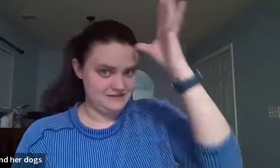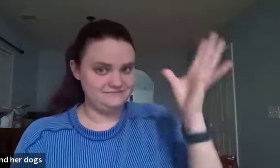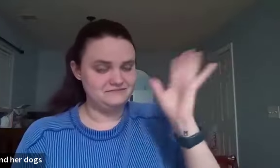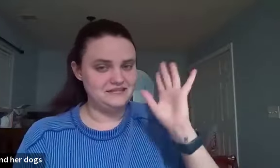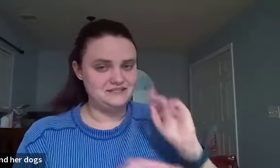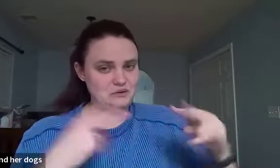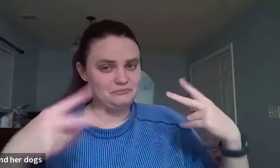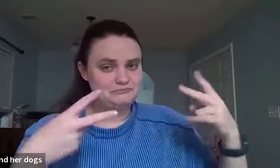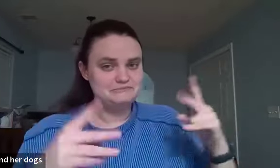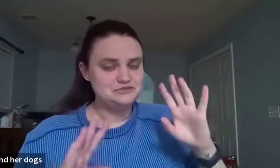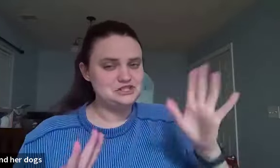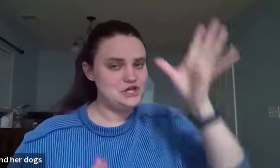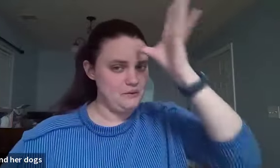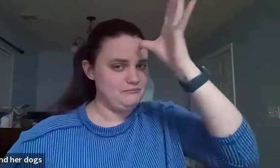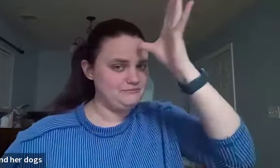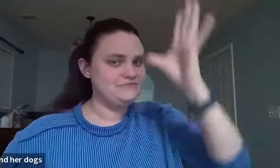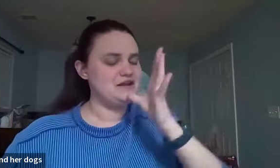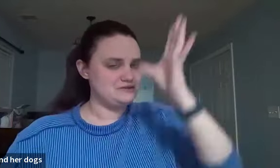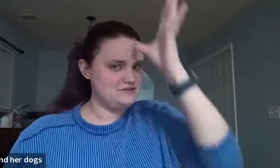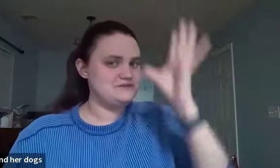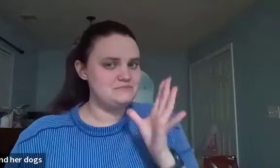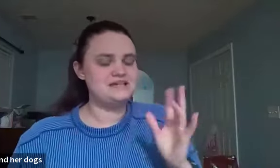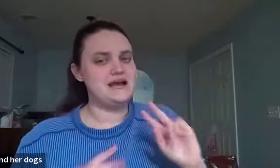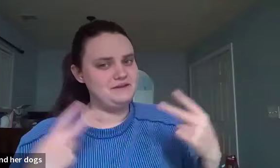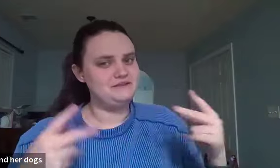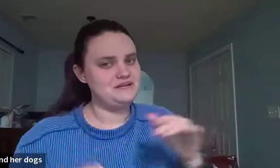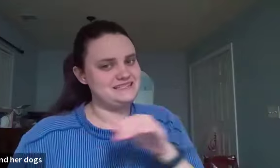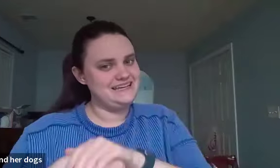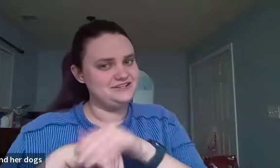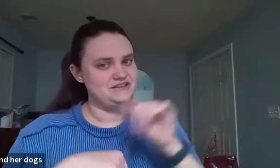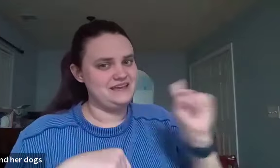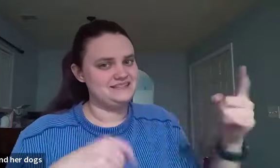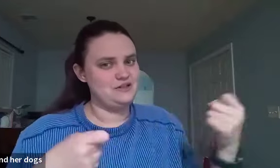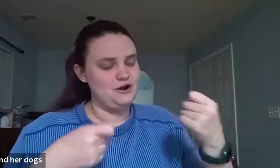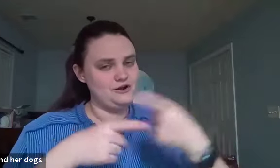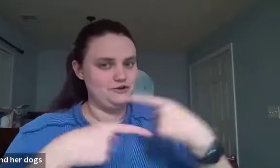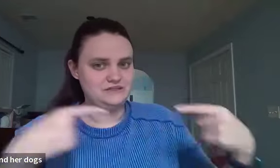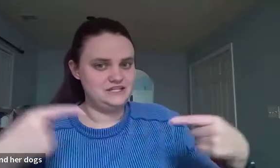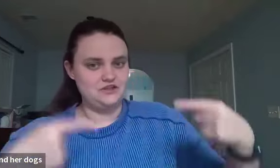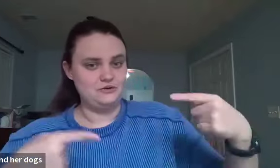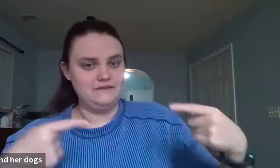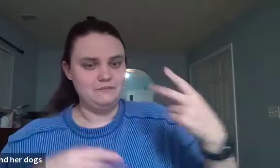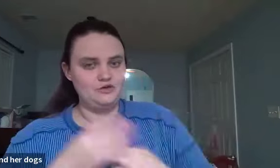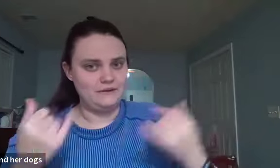dad. So just know they are still in the same place. I may flip it because the English and the ASL are arguing with each other and they both are